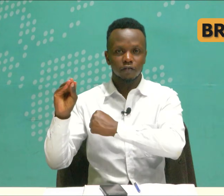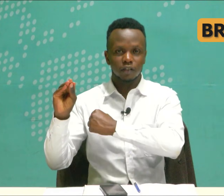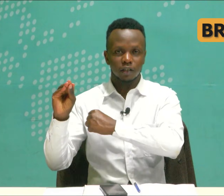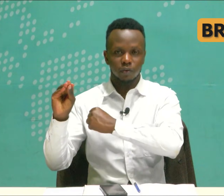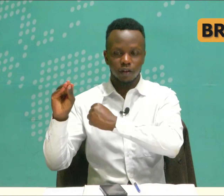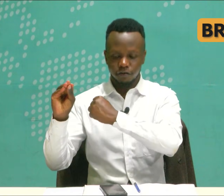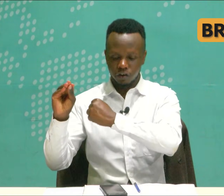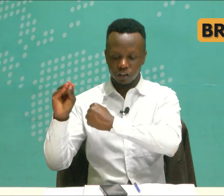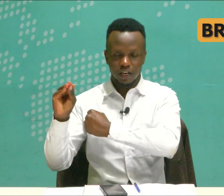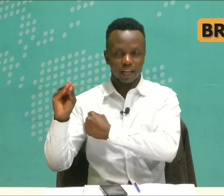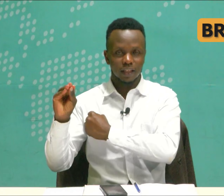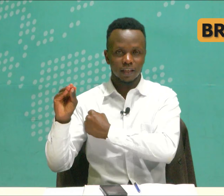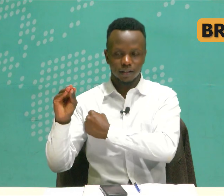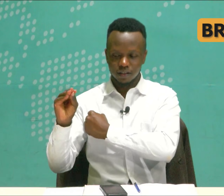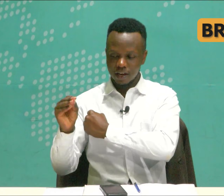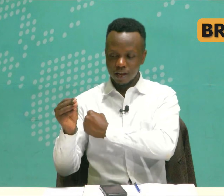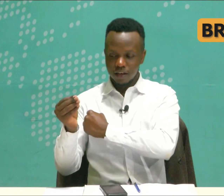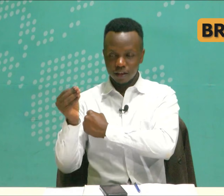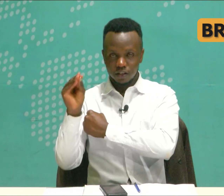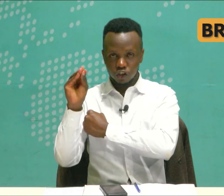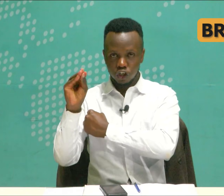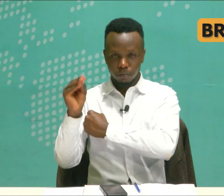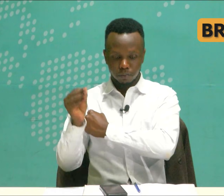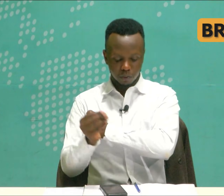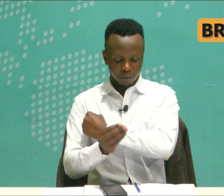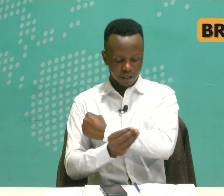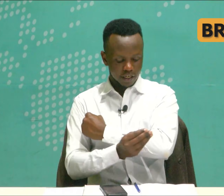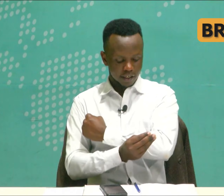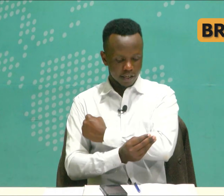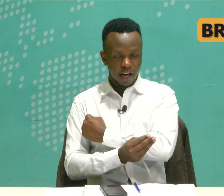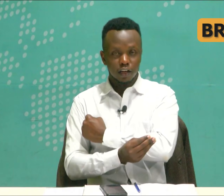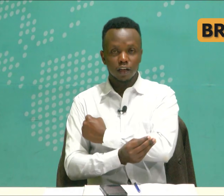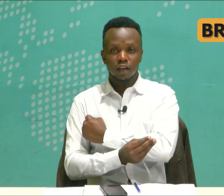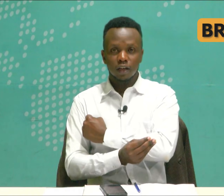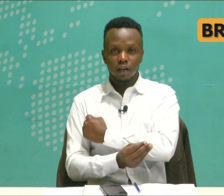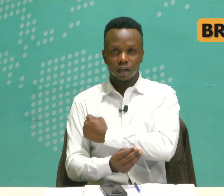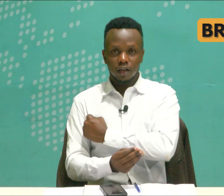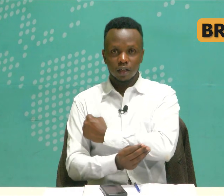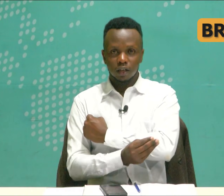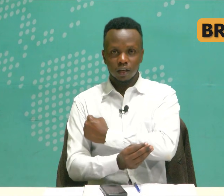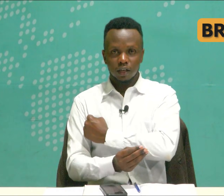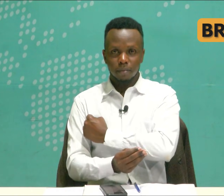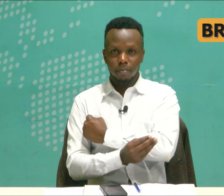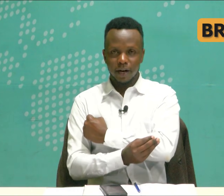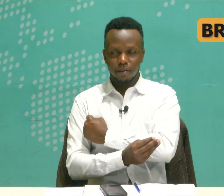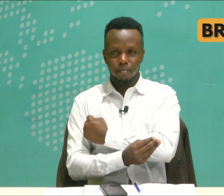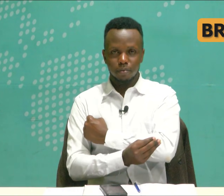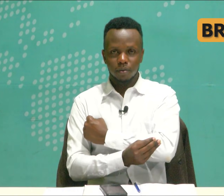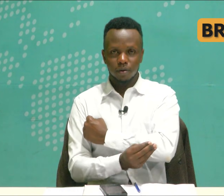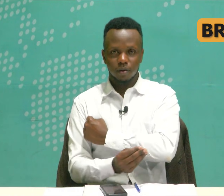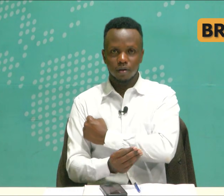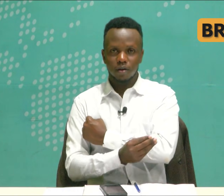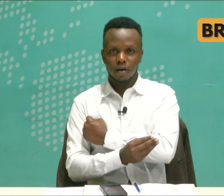with a fist like this shape, you bring it here, bribe,